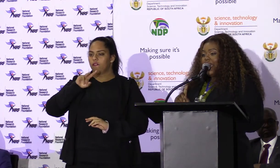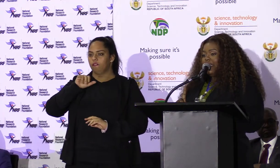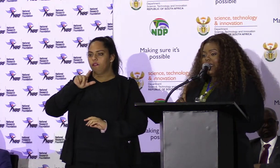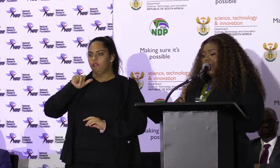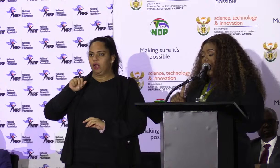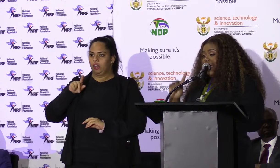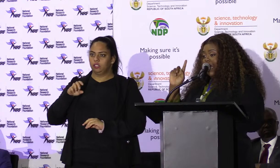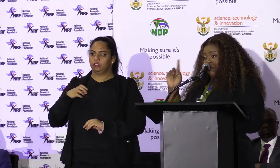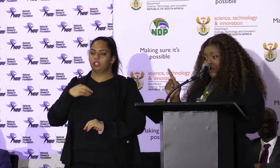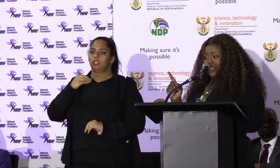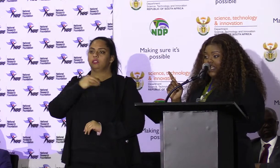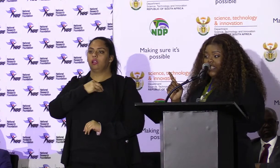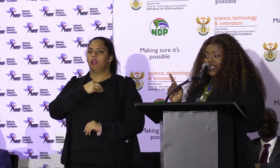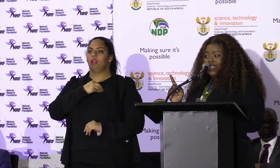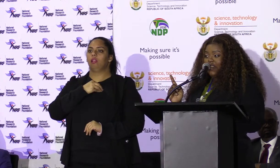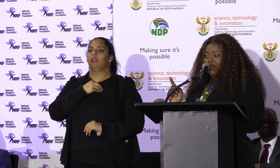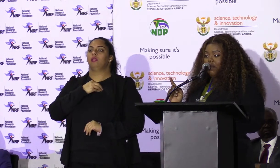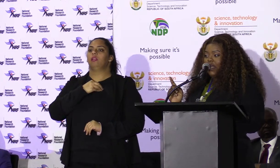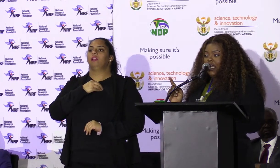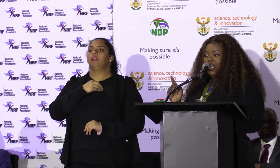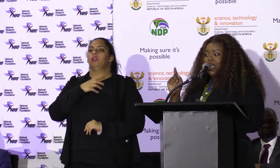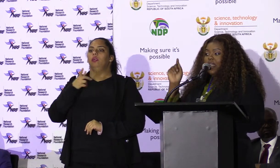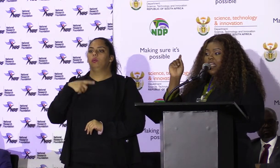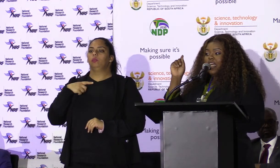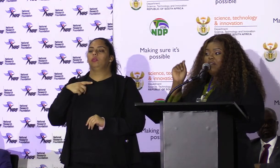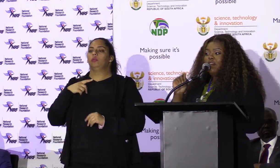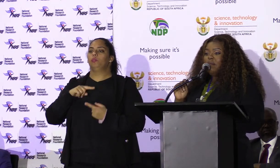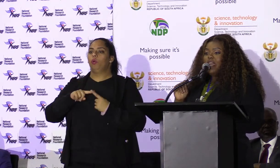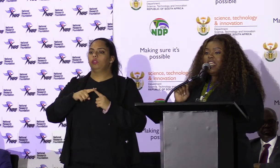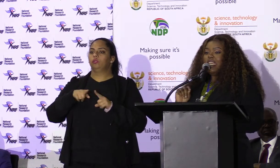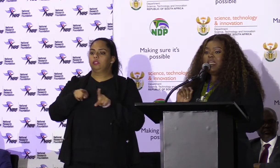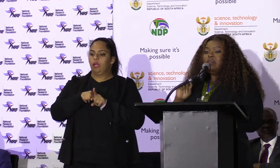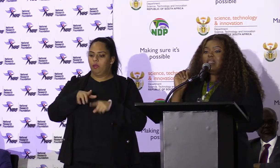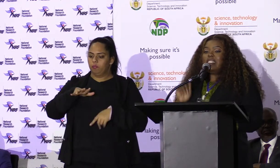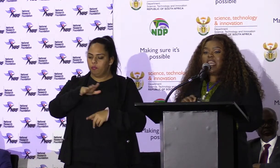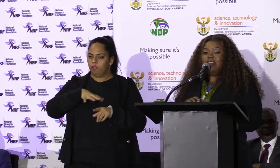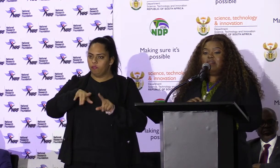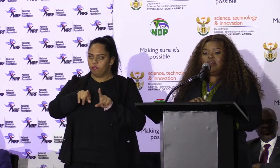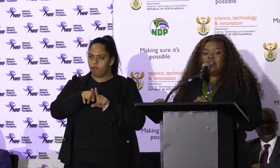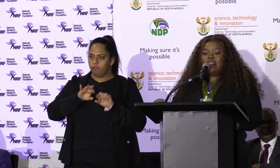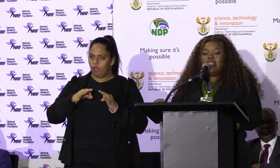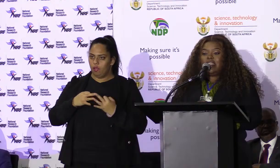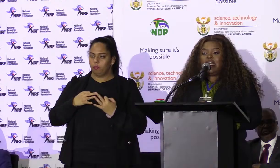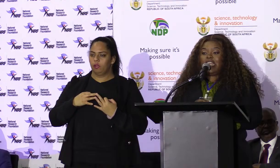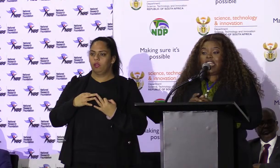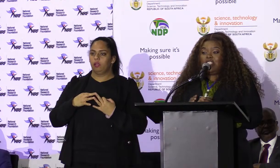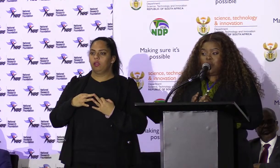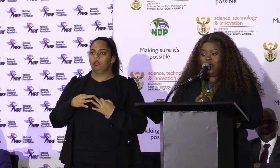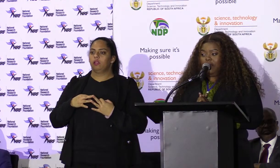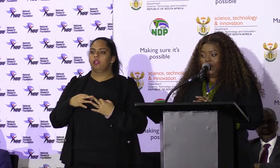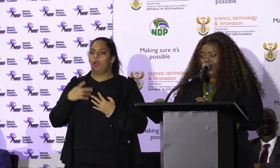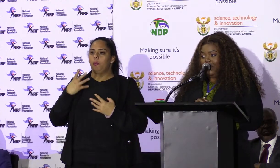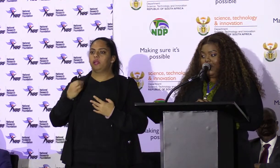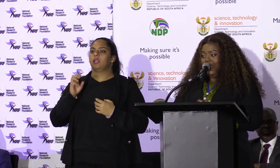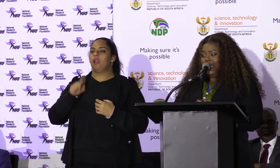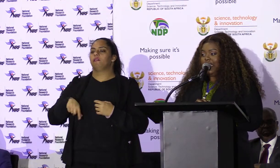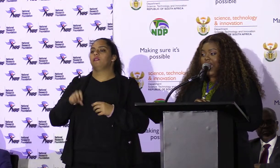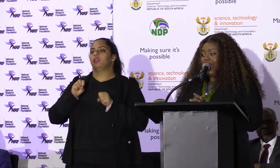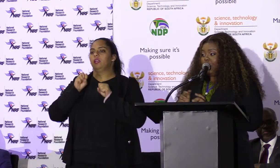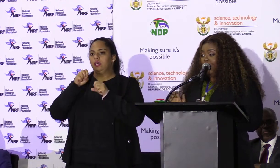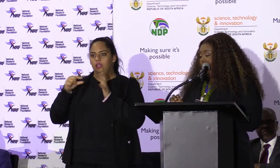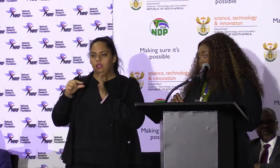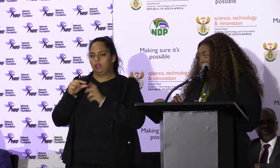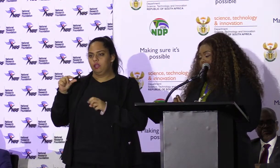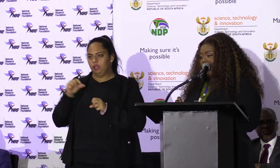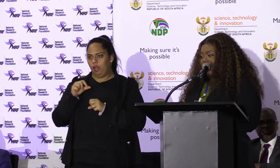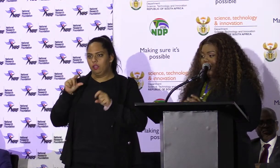until and then he pointed a certain family, that family must have a grade 12. It's